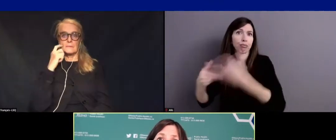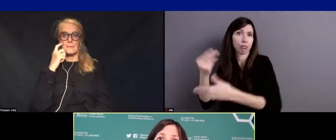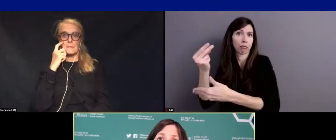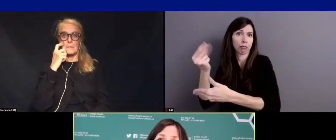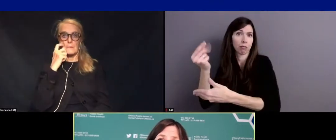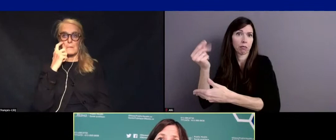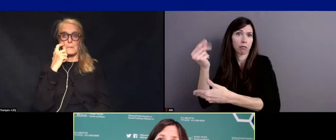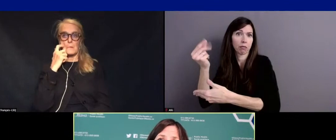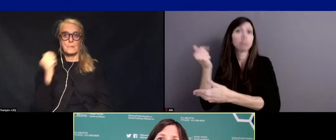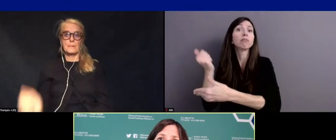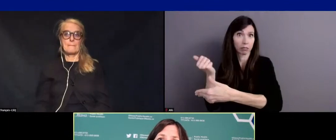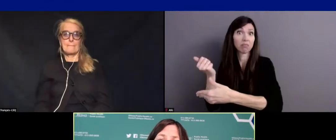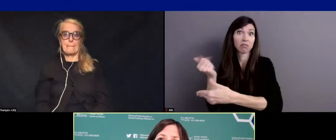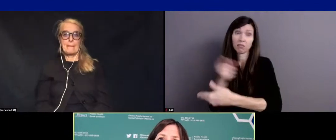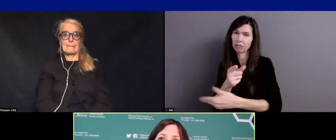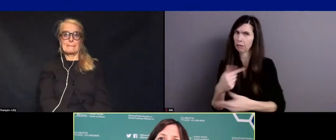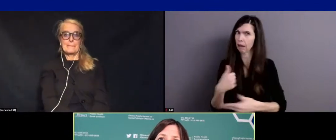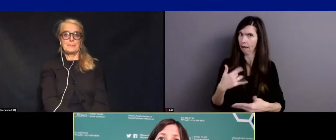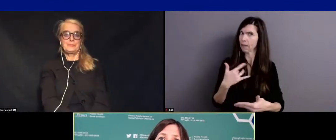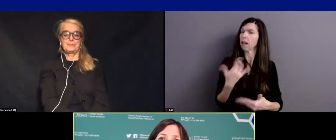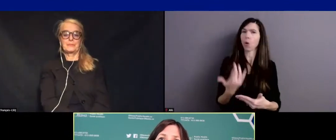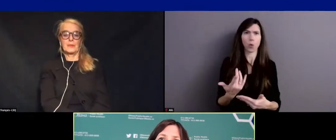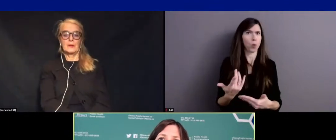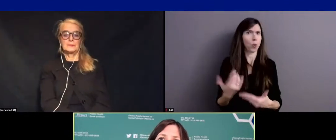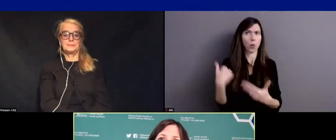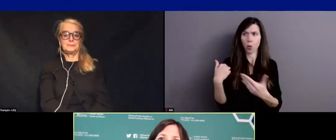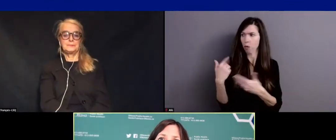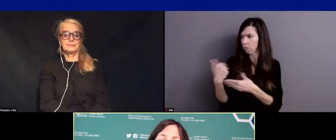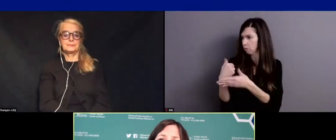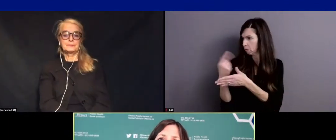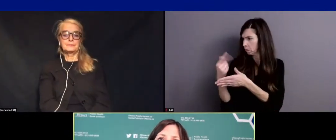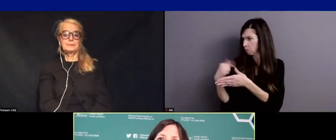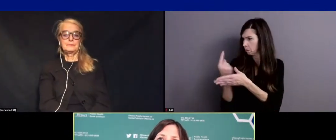really improved across the system in the last week.